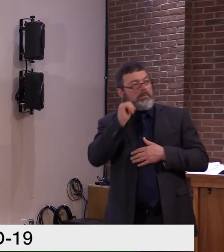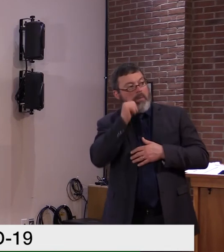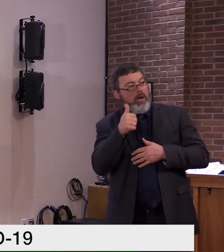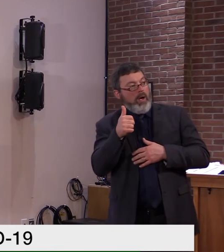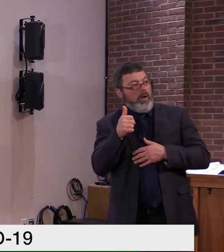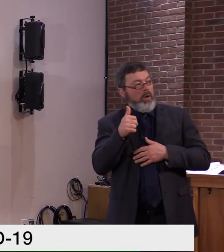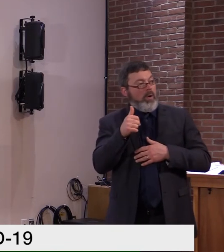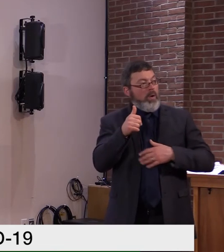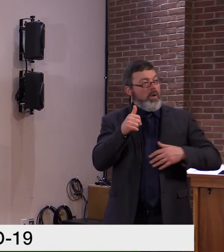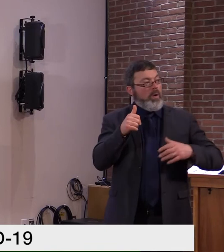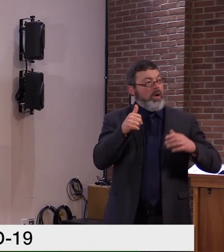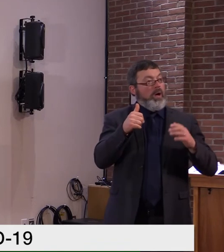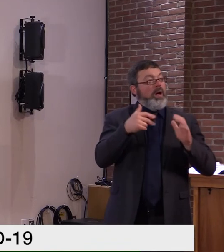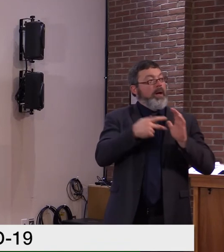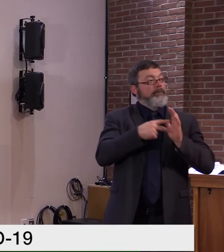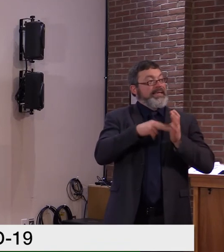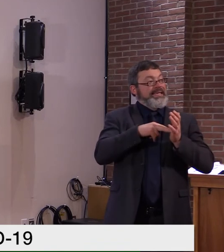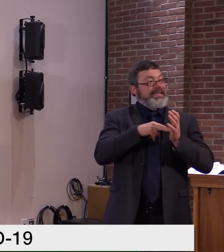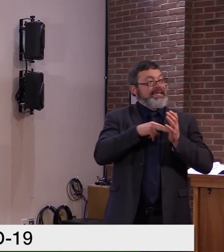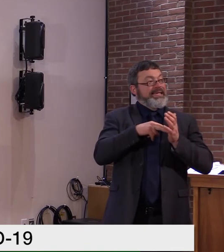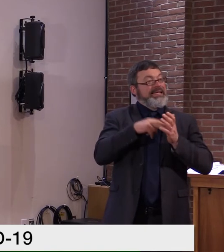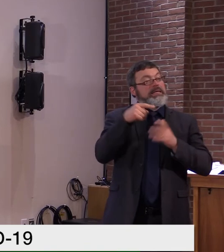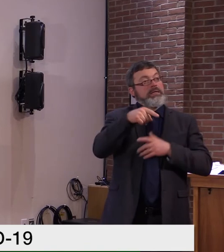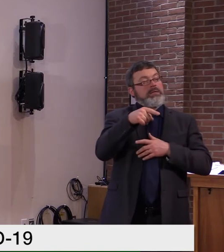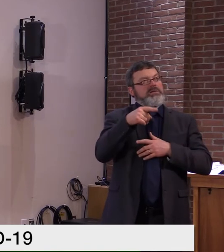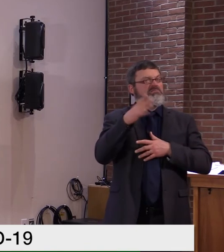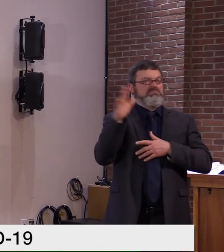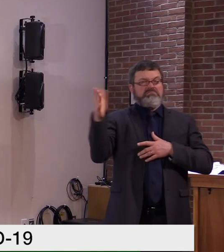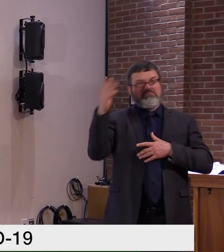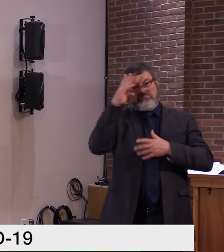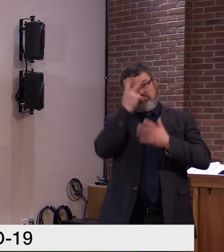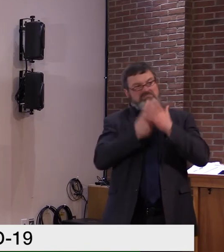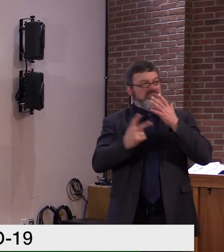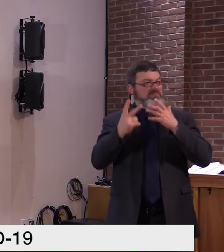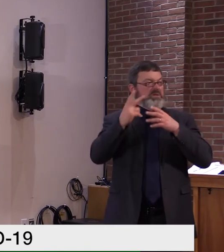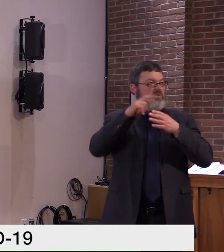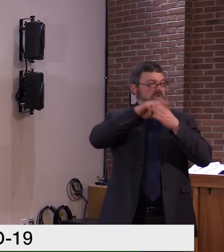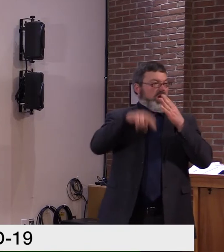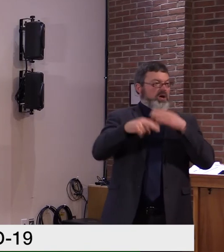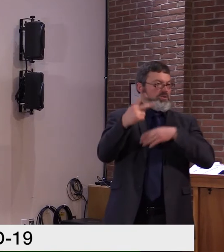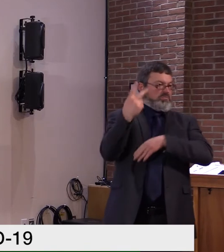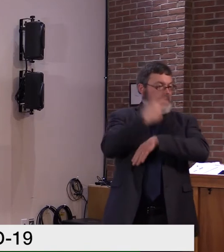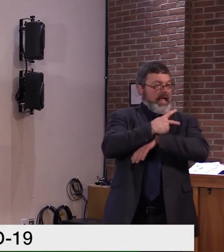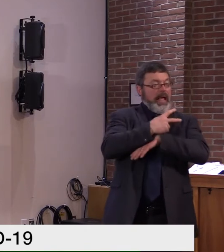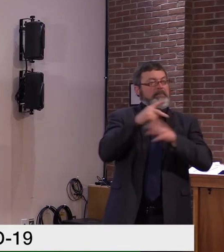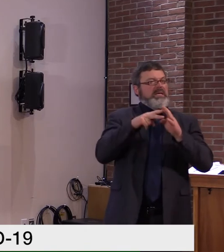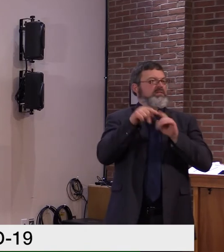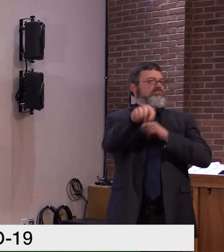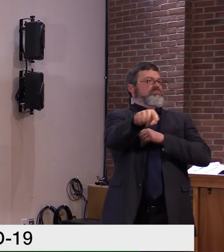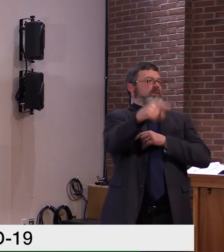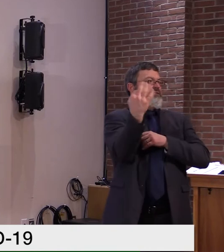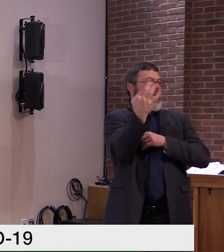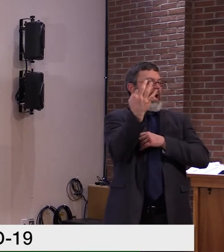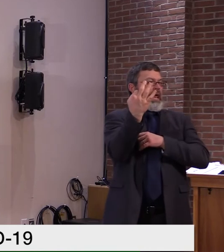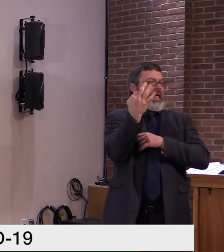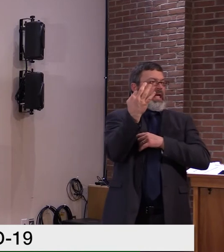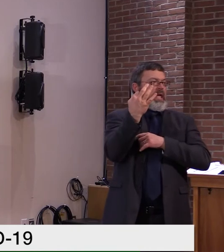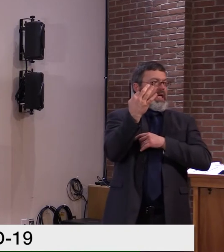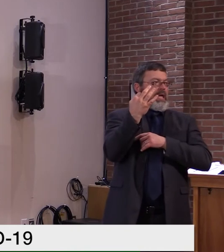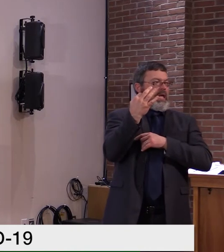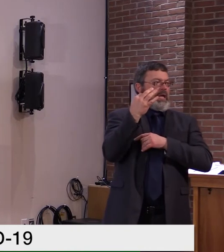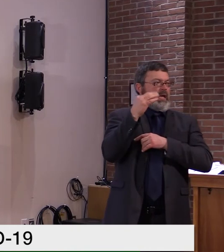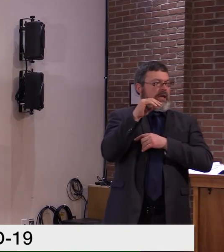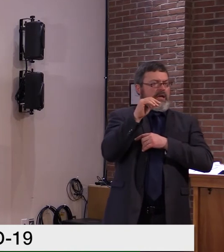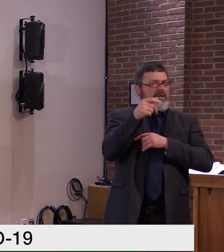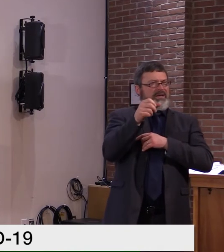getting it on Friday. What's the motivating factor for people to go get retested? Well, the motivating factor is we're